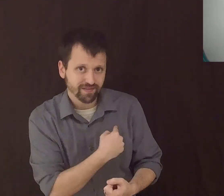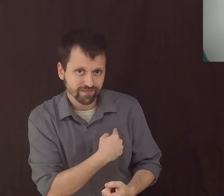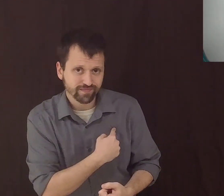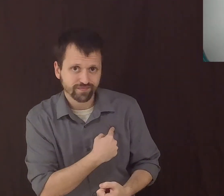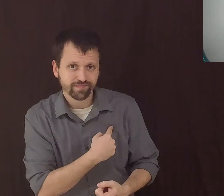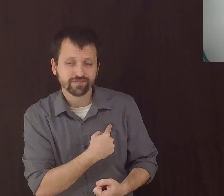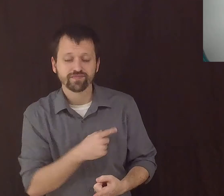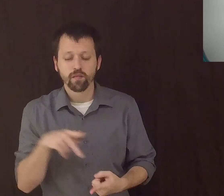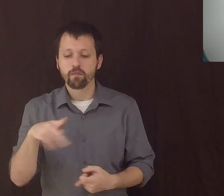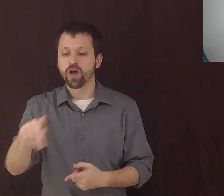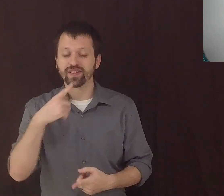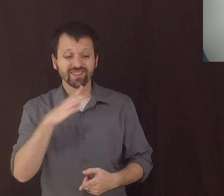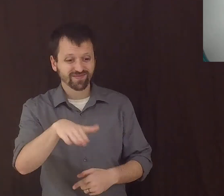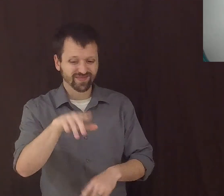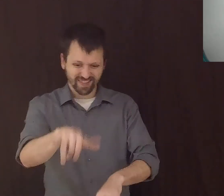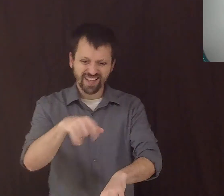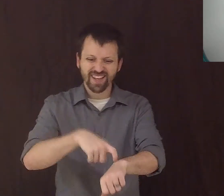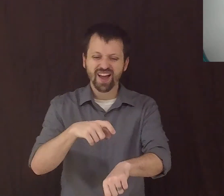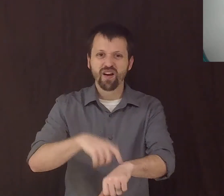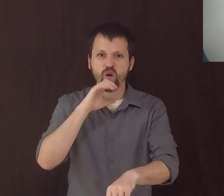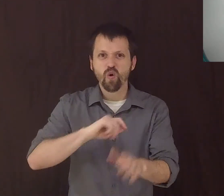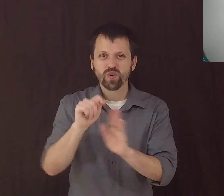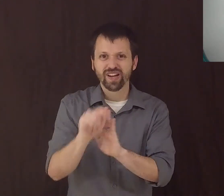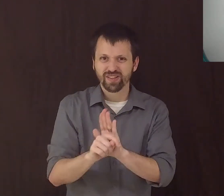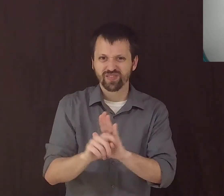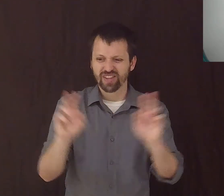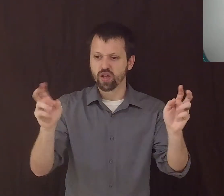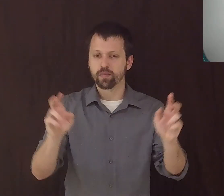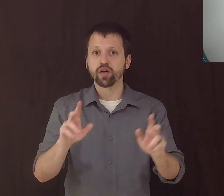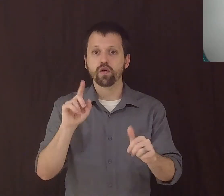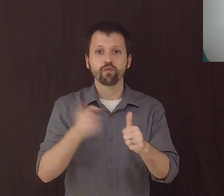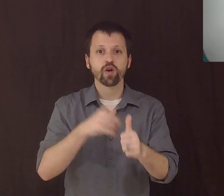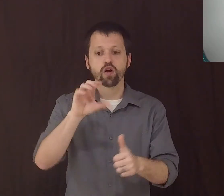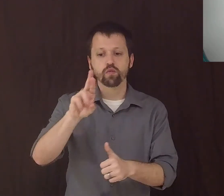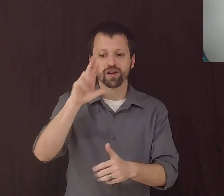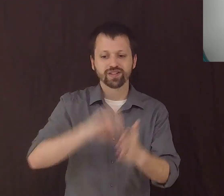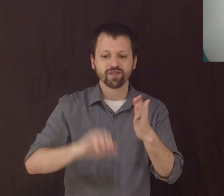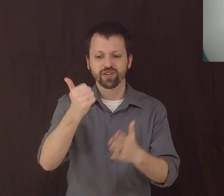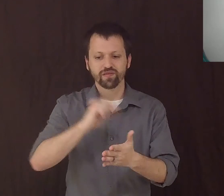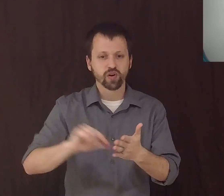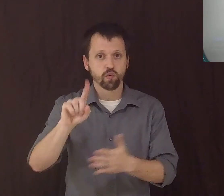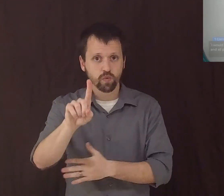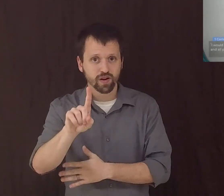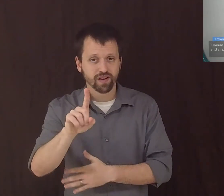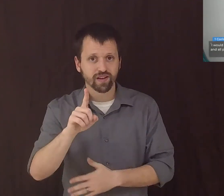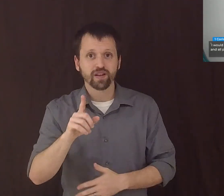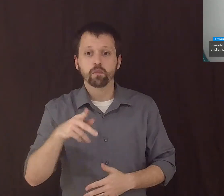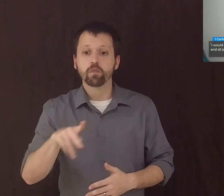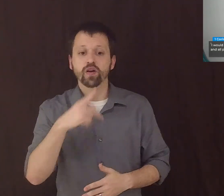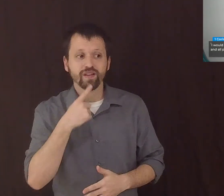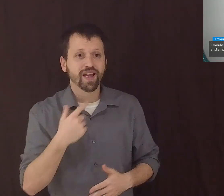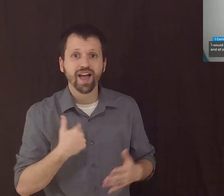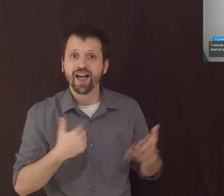and he's talking about that time period there in the Old Testament. Look at it with me. 1 Corinthians chapter number 10, verse number 1, he says, "I would